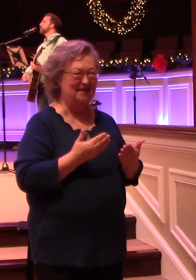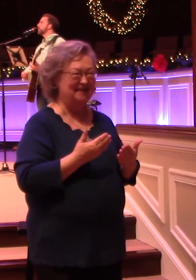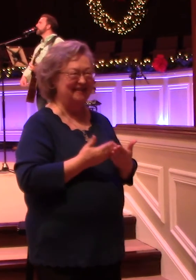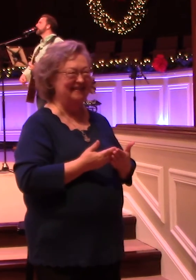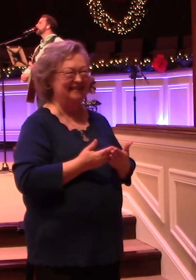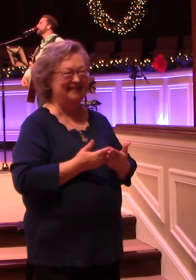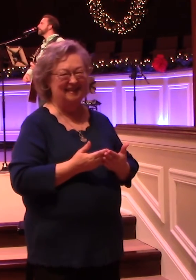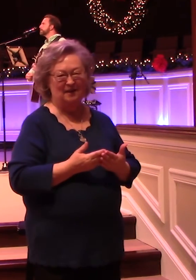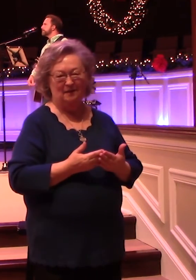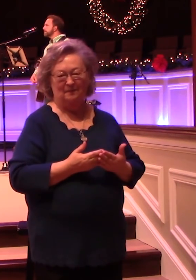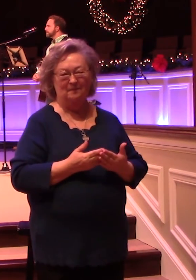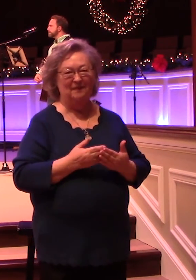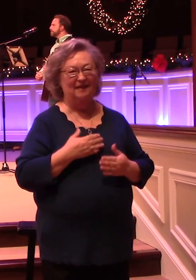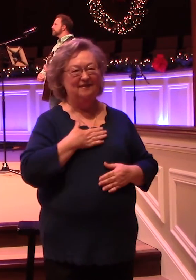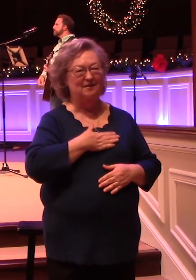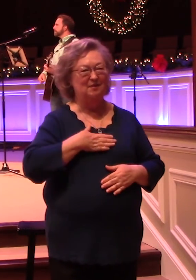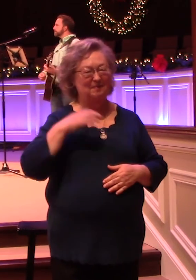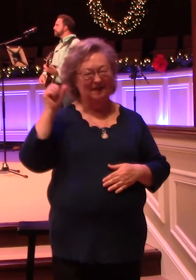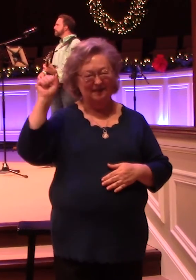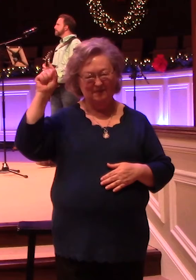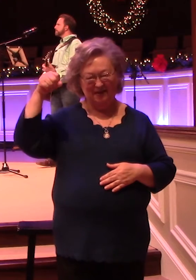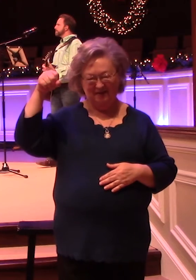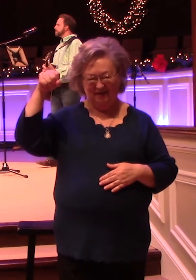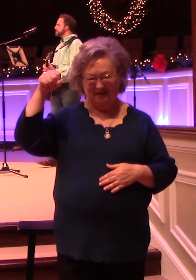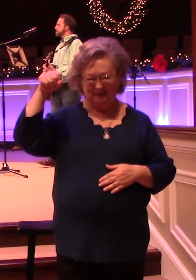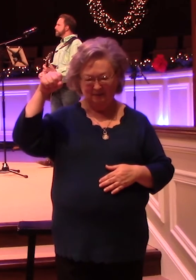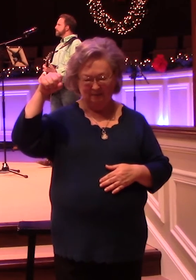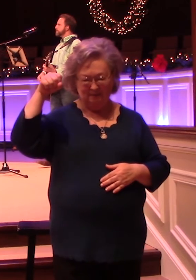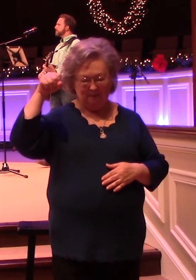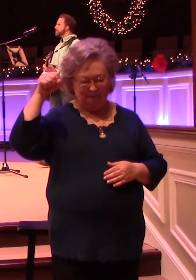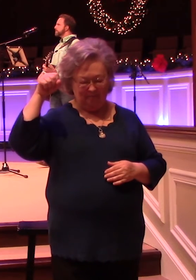Bow your heads with me. Ryan's just going to play for another moment or two.